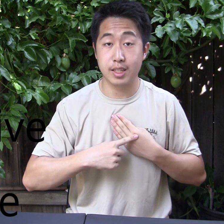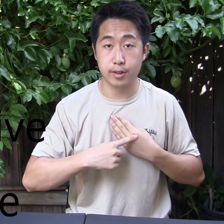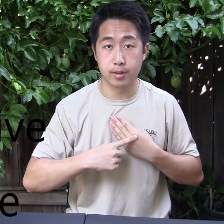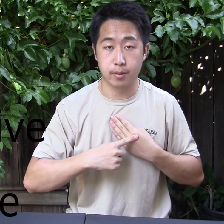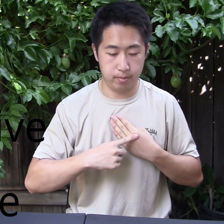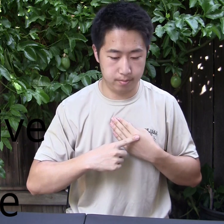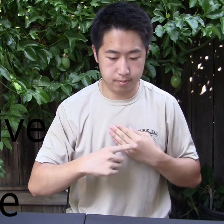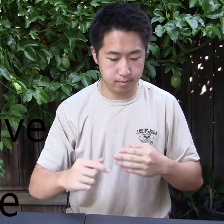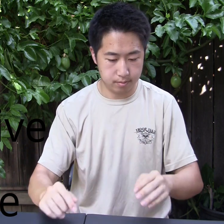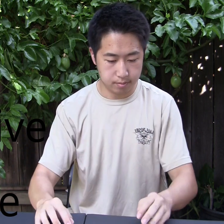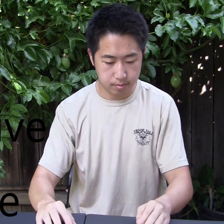here.